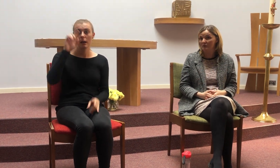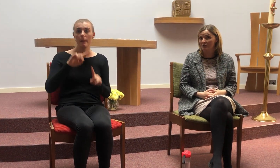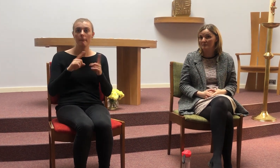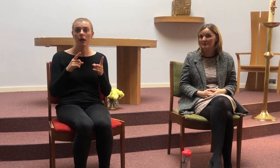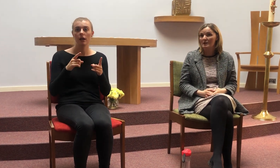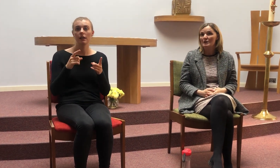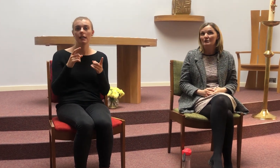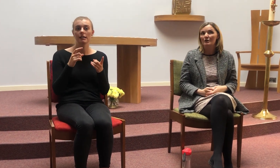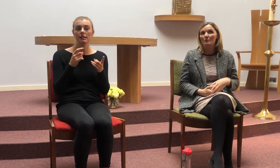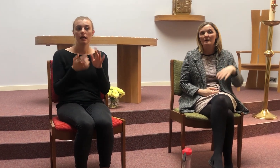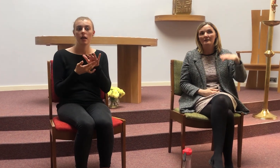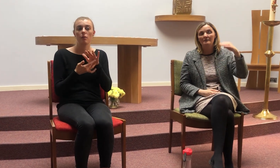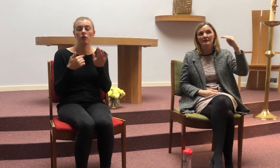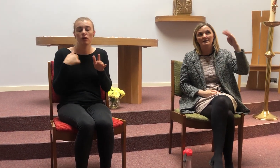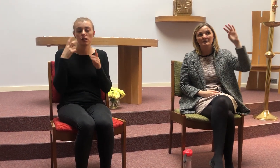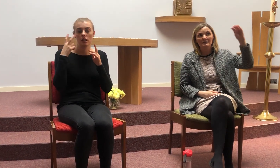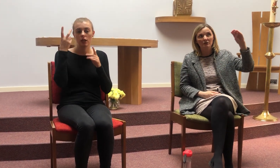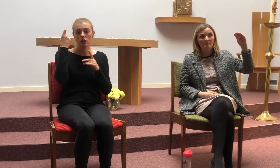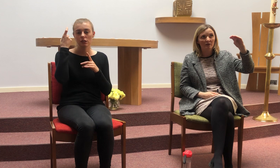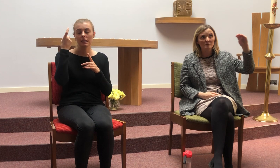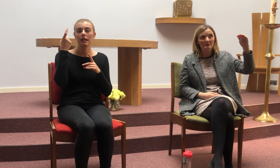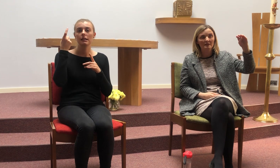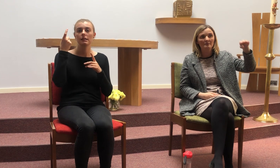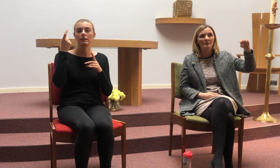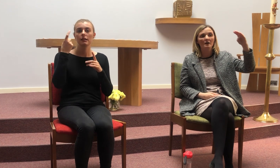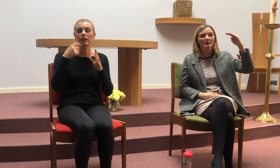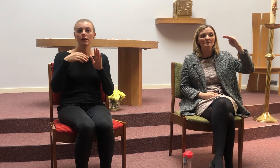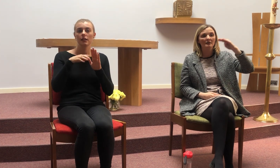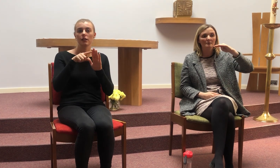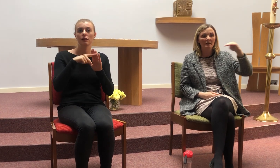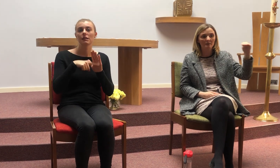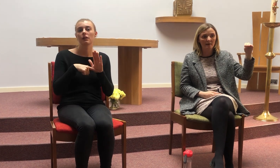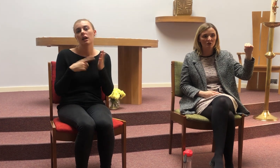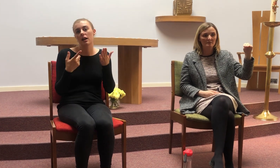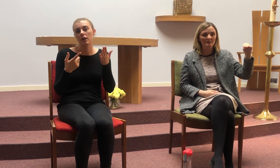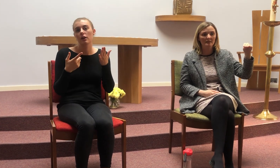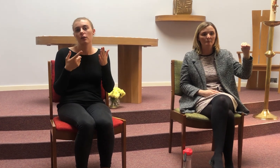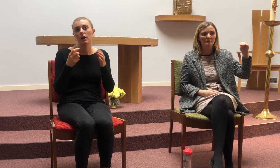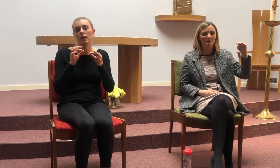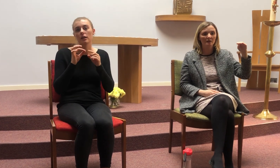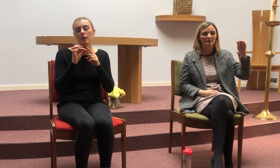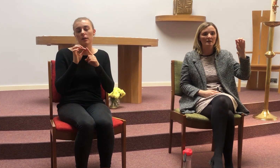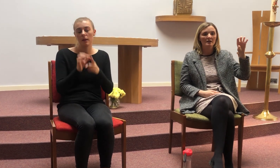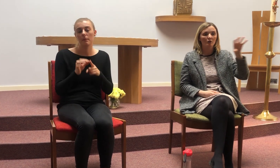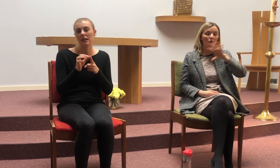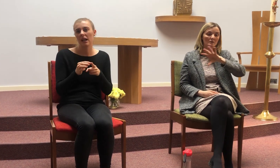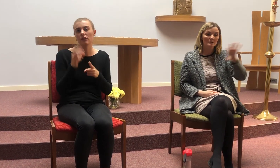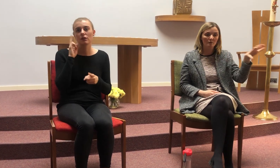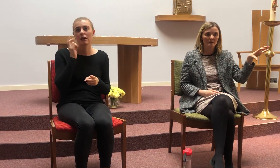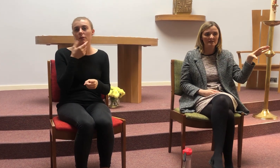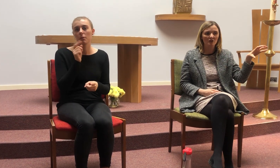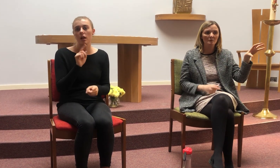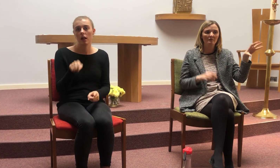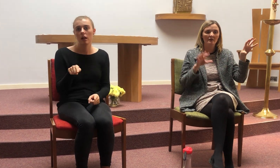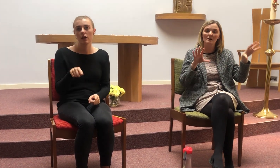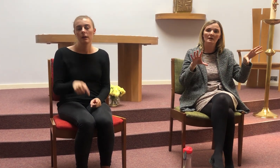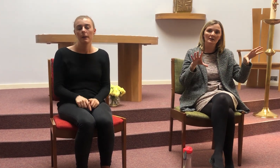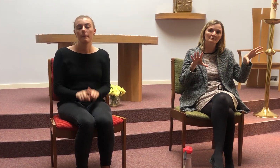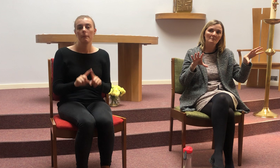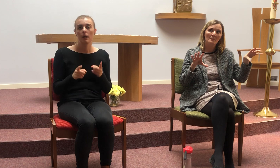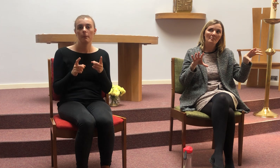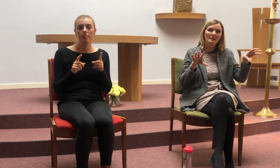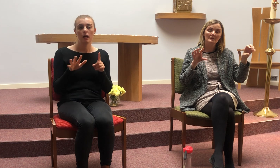to apply for jobs? So that's our senior management team. In our middle management team, we've got, across the organisation, we've